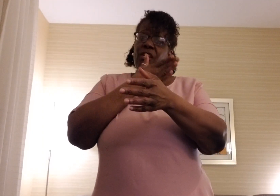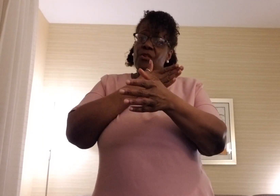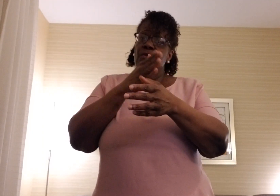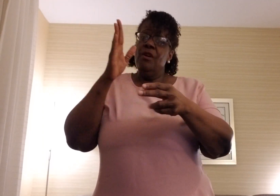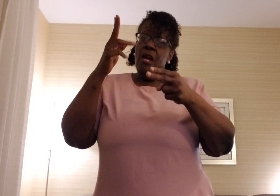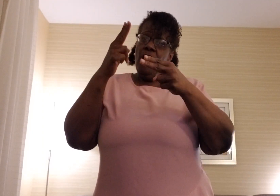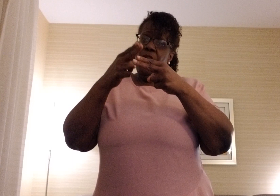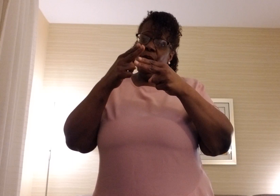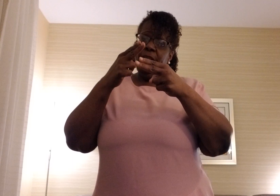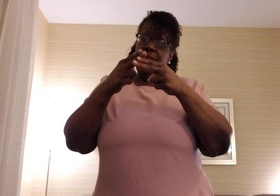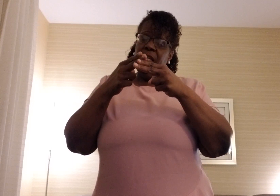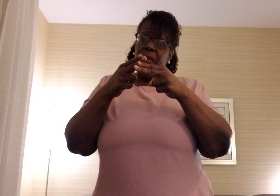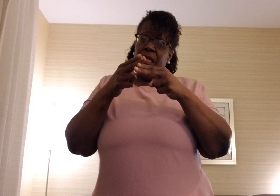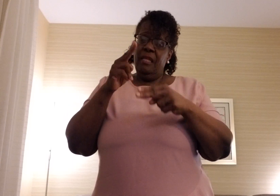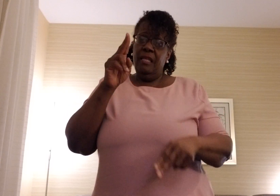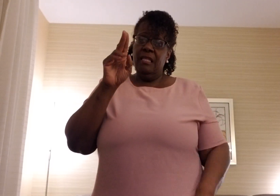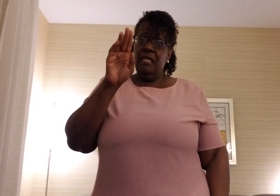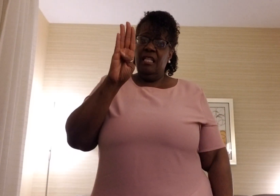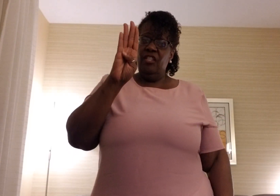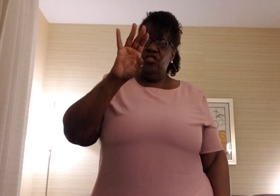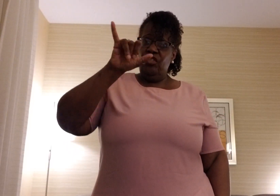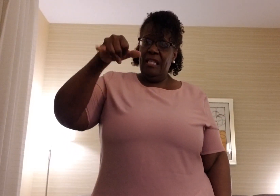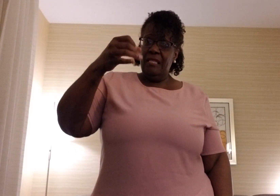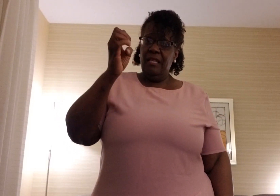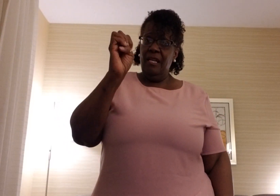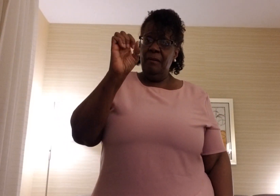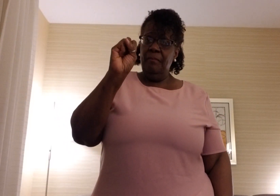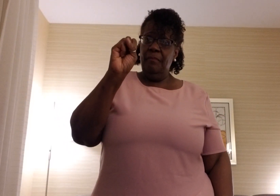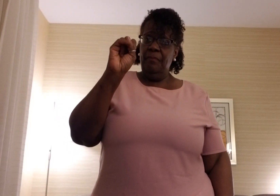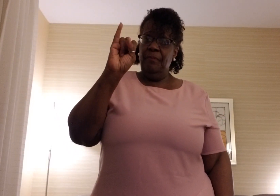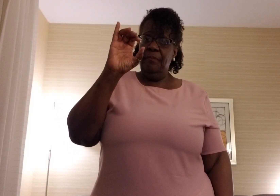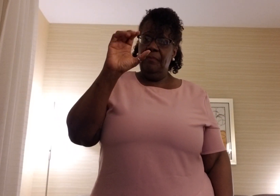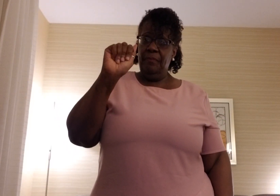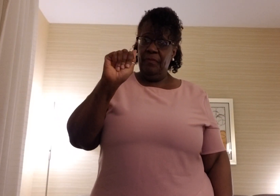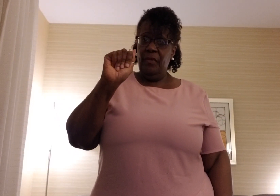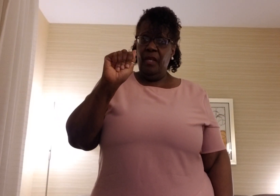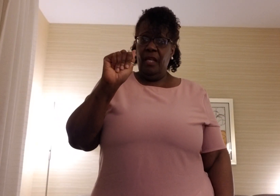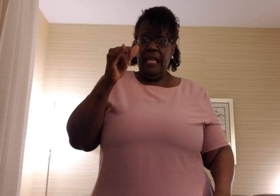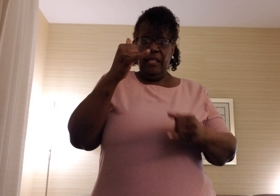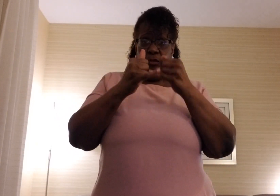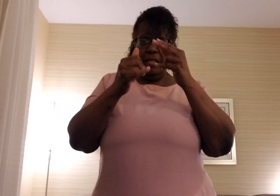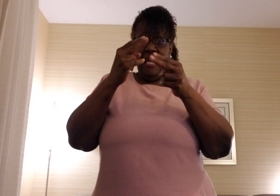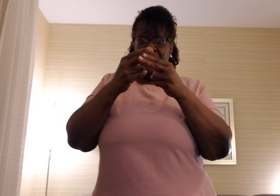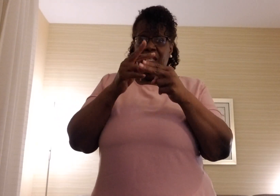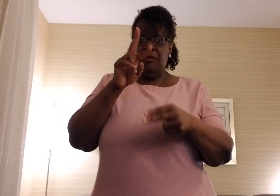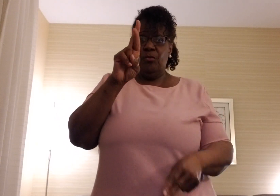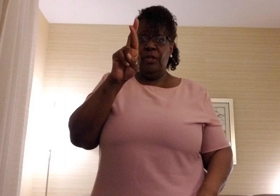singer. Her name is Jessica, and her last name is